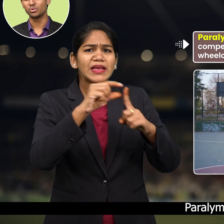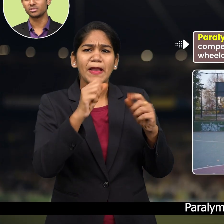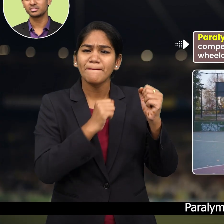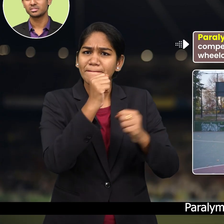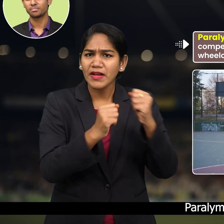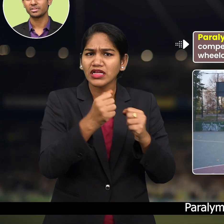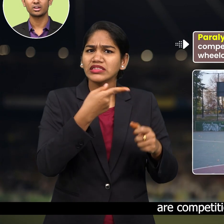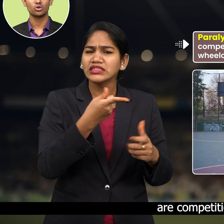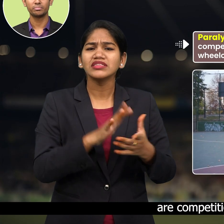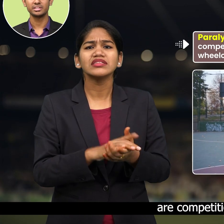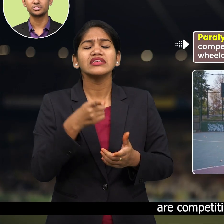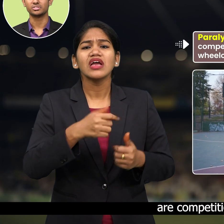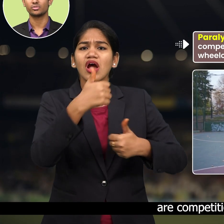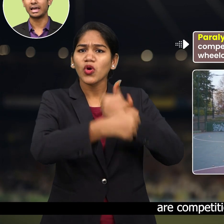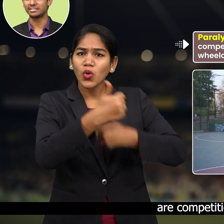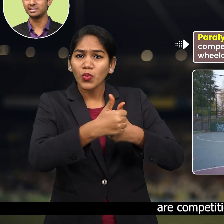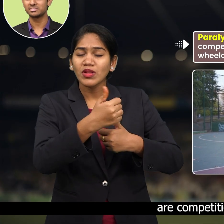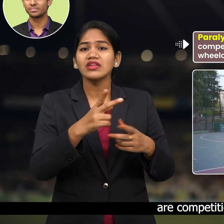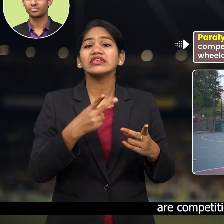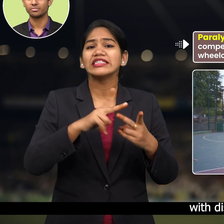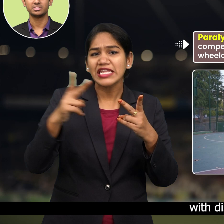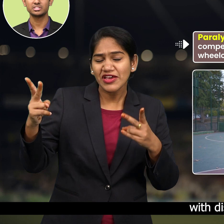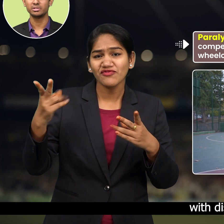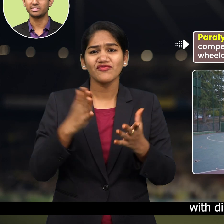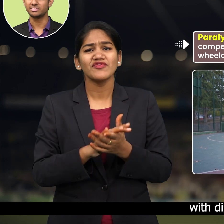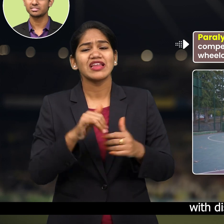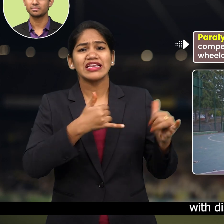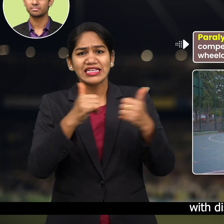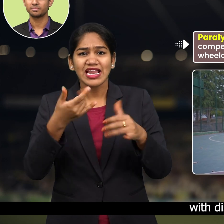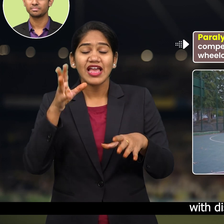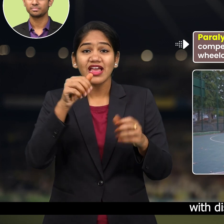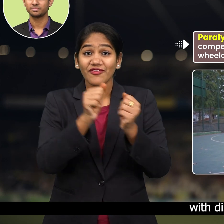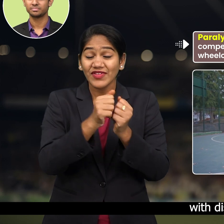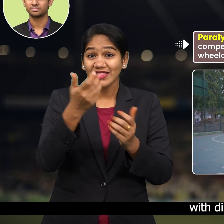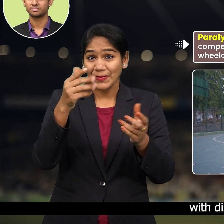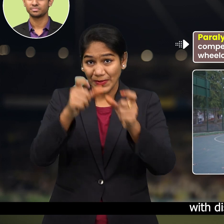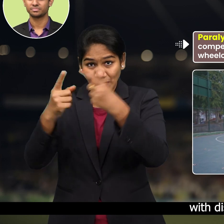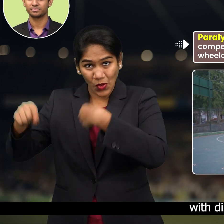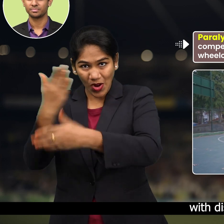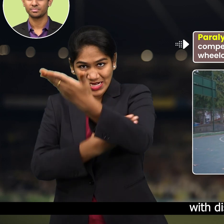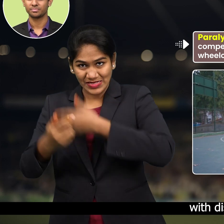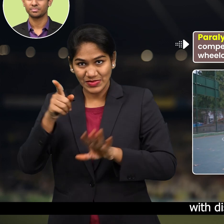Paralympic sports are competitions for athletes with disabilities